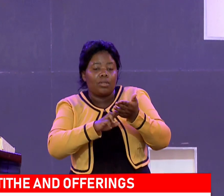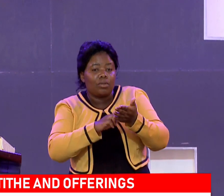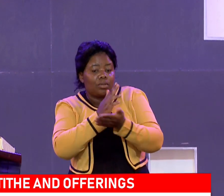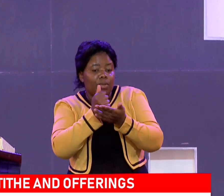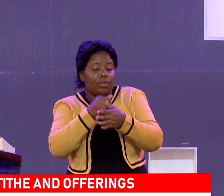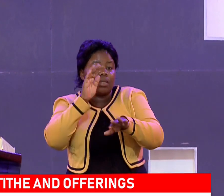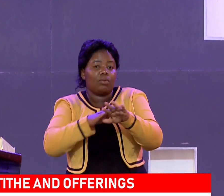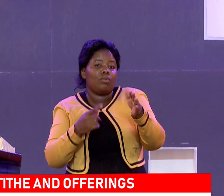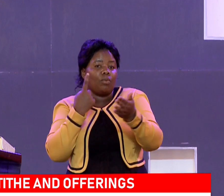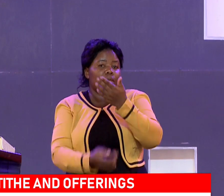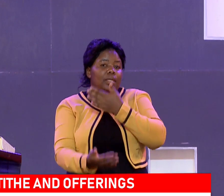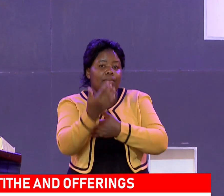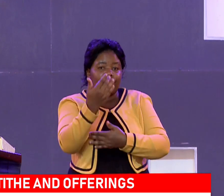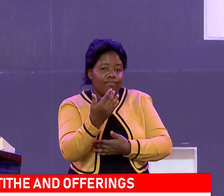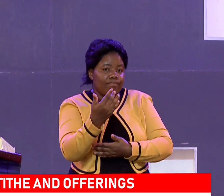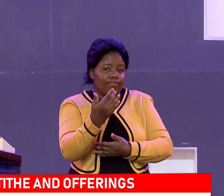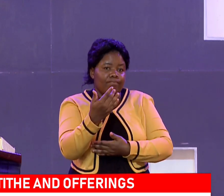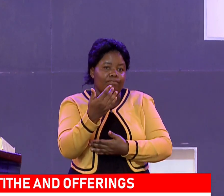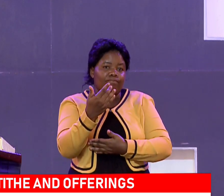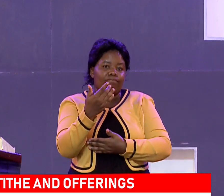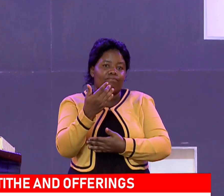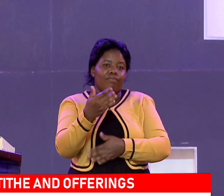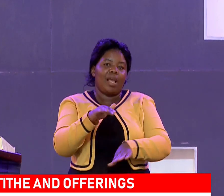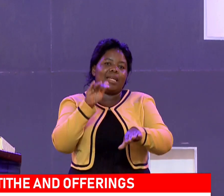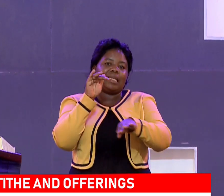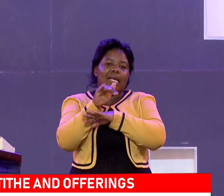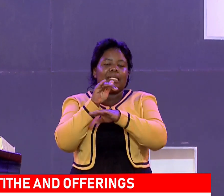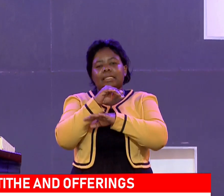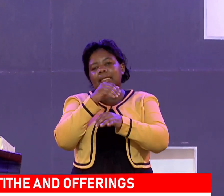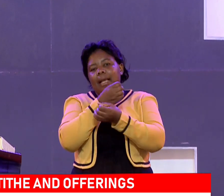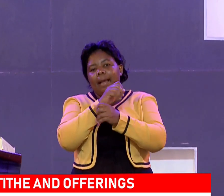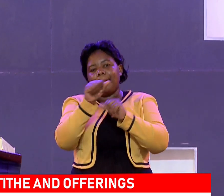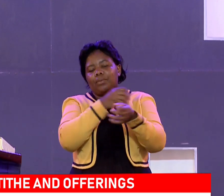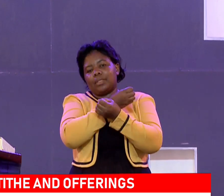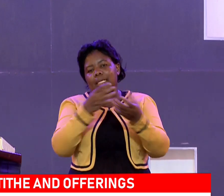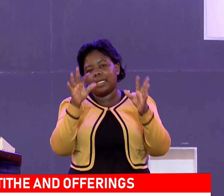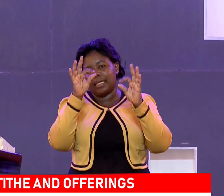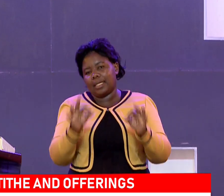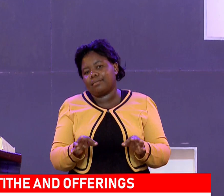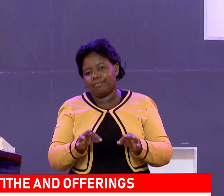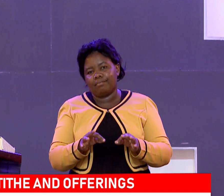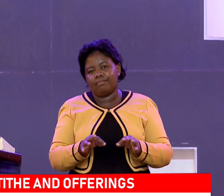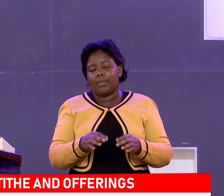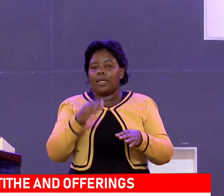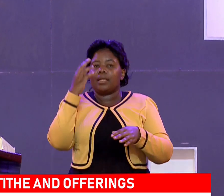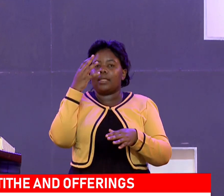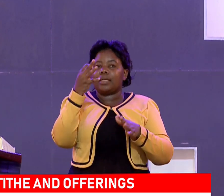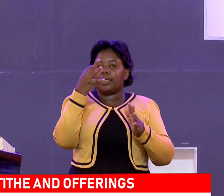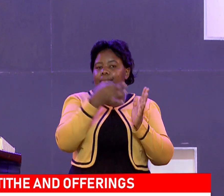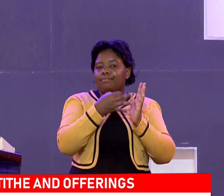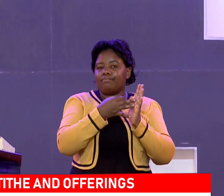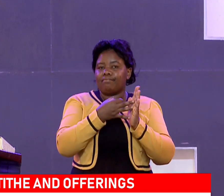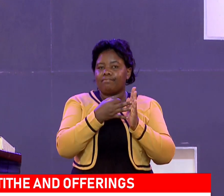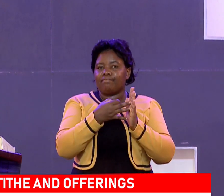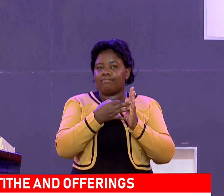you can use them, they are also on WhatsApp for you to inquire about something. And